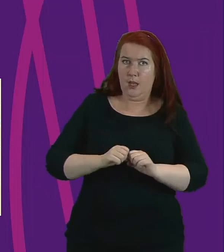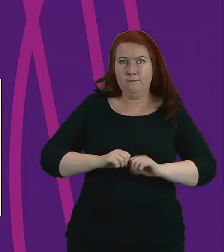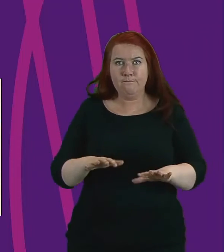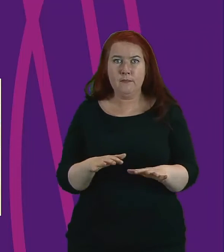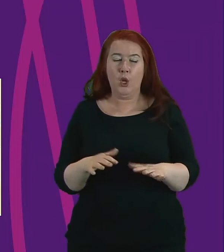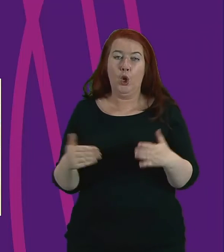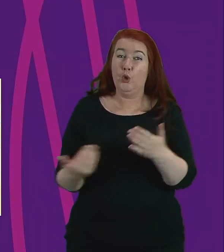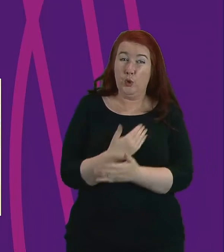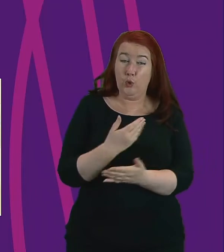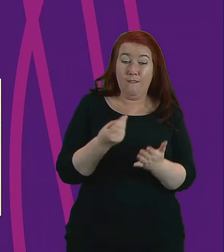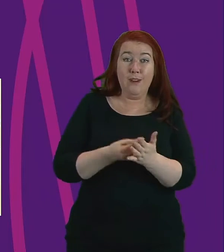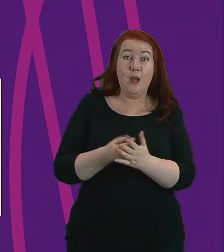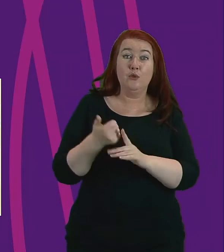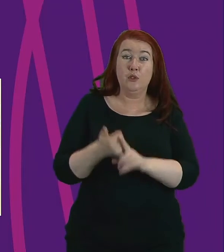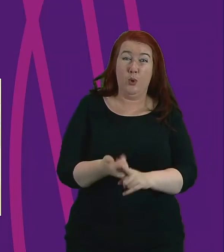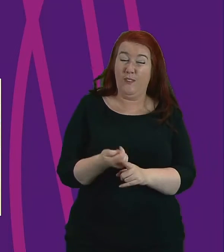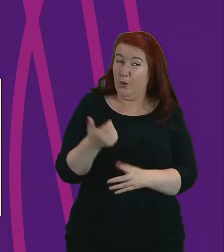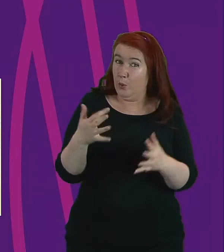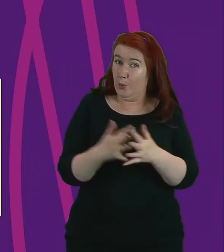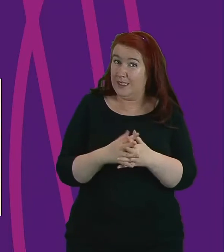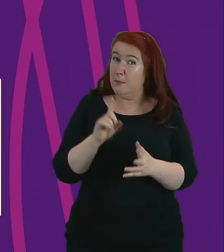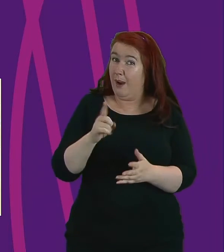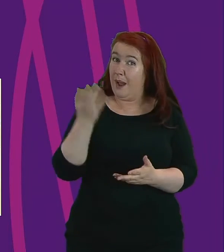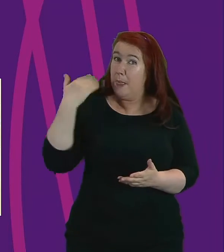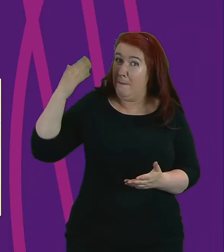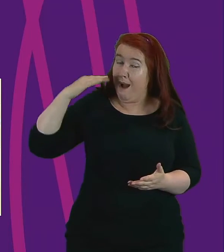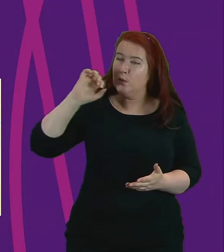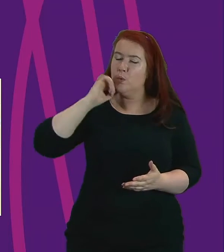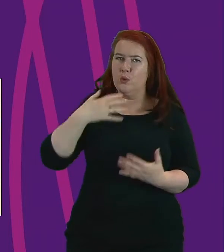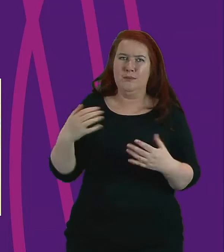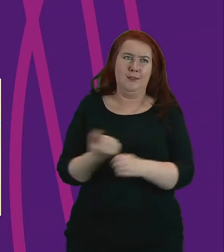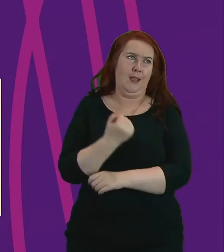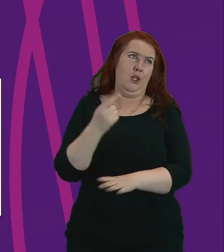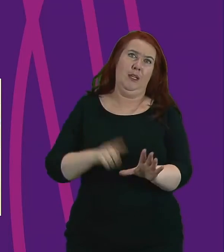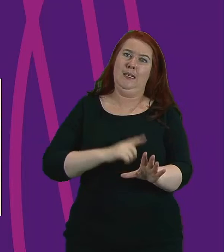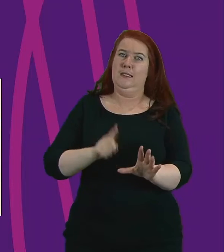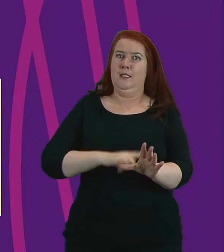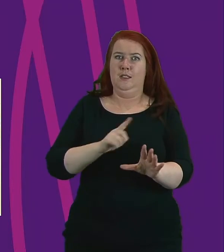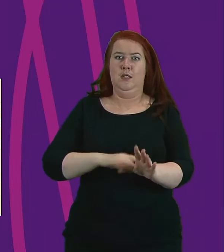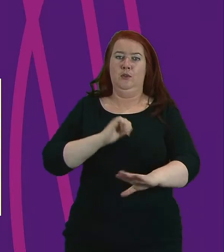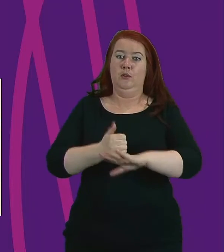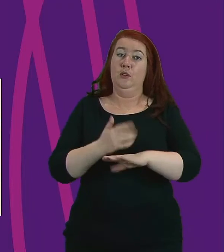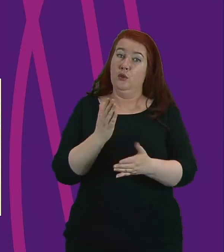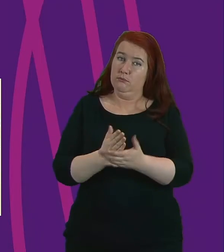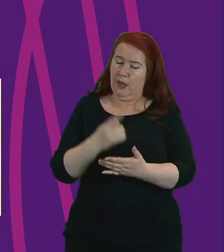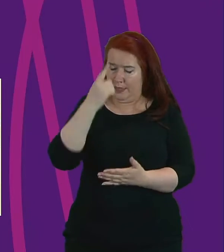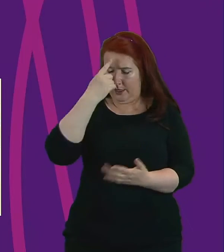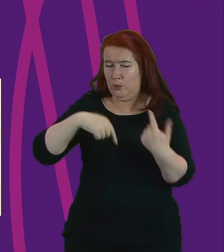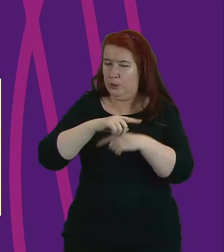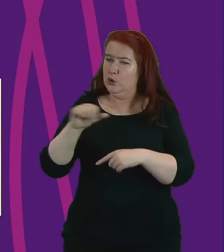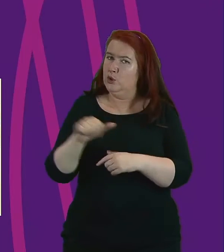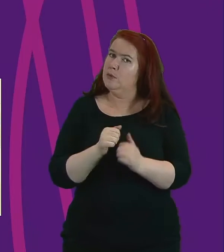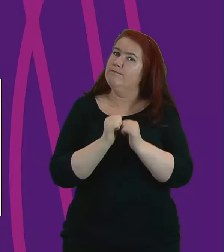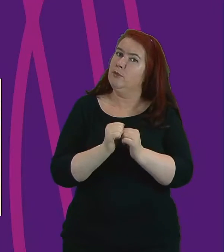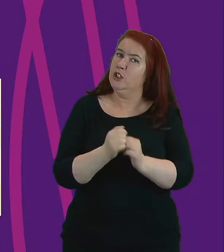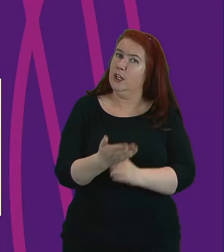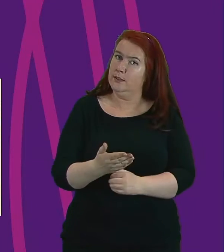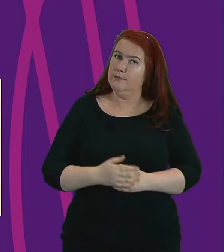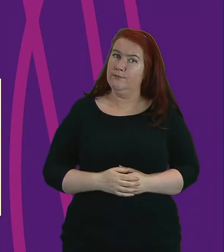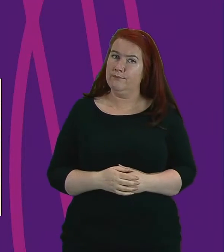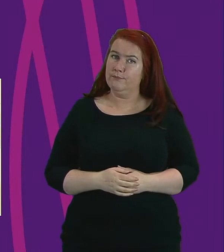in weeks for what in the past would have taken years to construct. And I think they deserve all of our appreciation. We